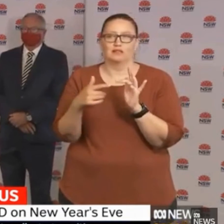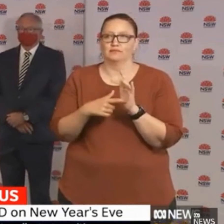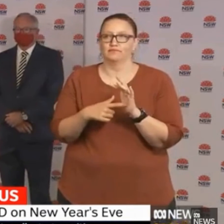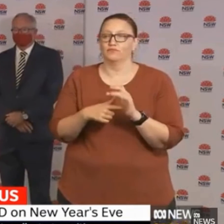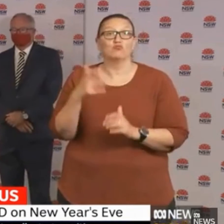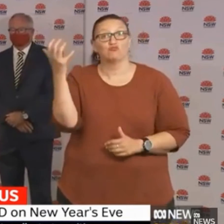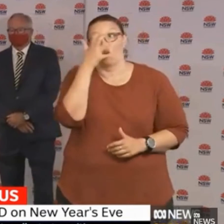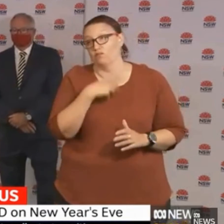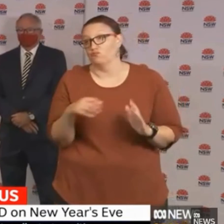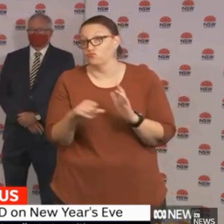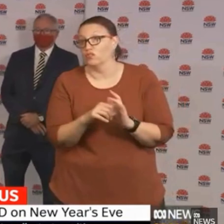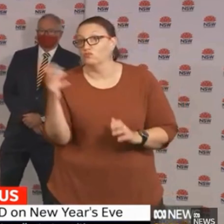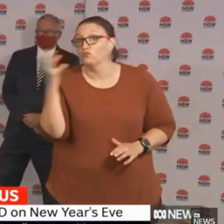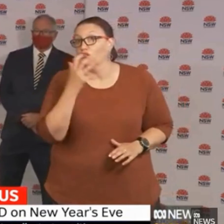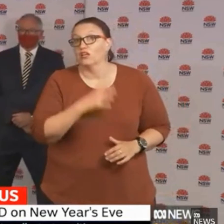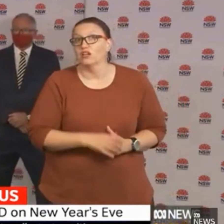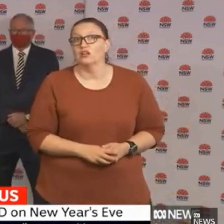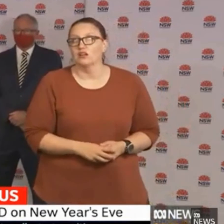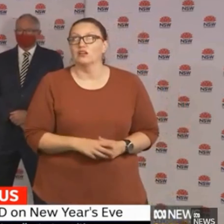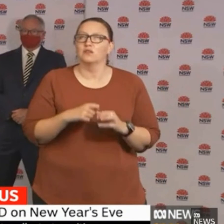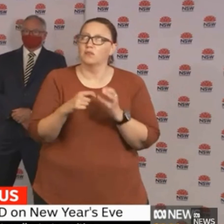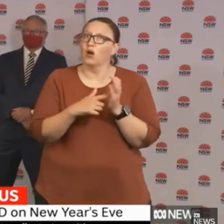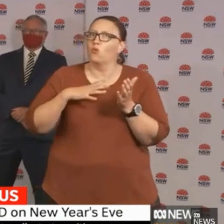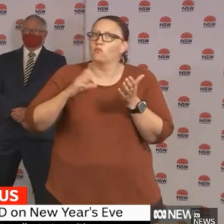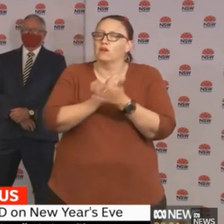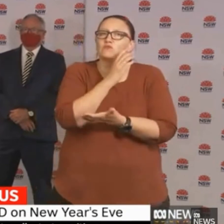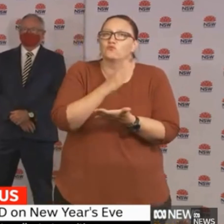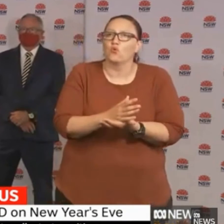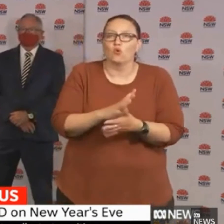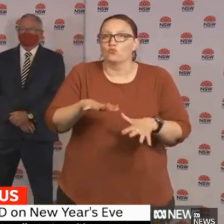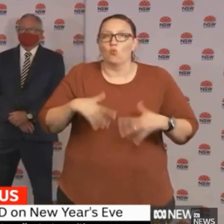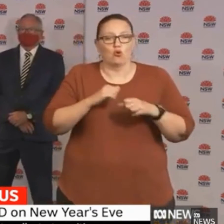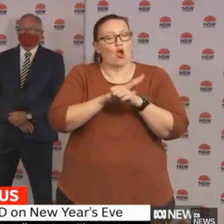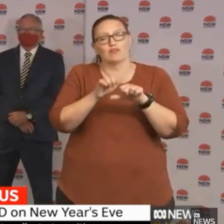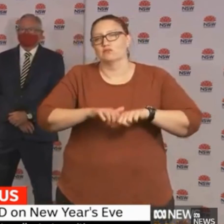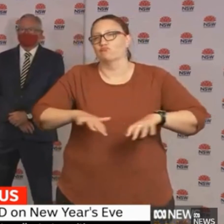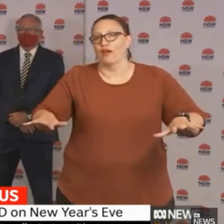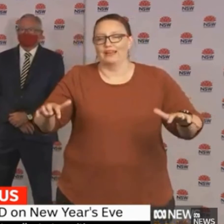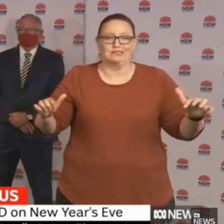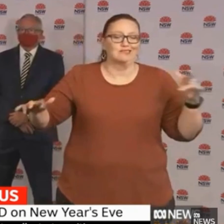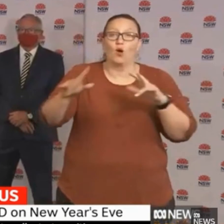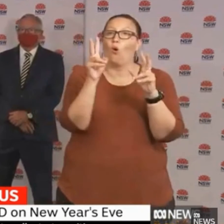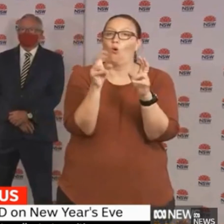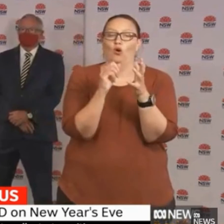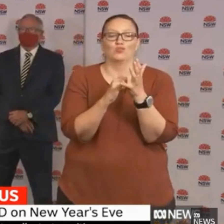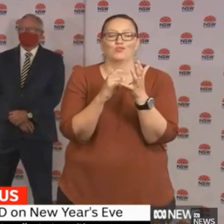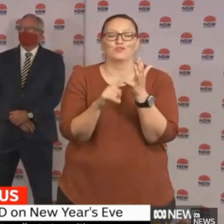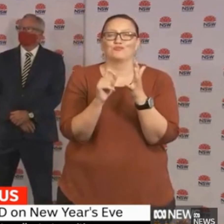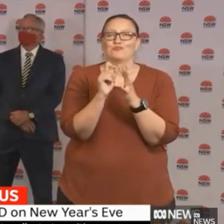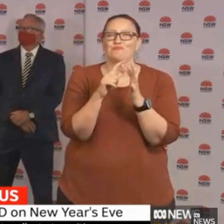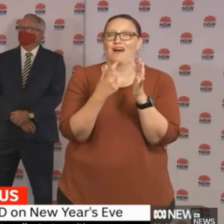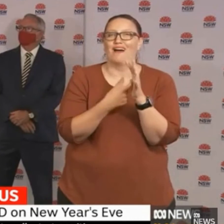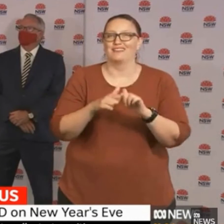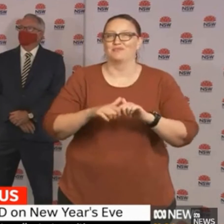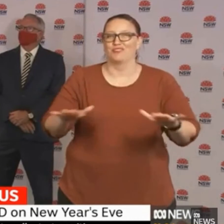Again, apologies for being so strict, but we want to make sure that we don't have a super spreading event on New Year's Eve, which then spoils it for everybody